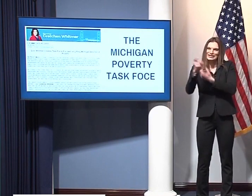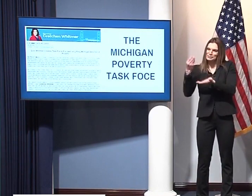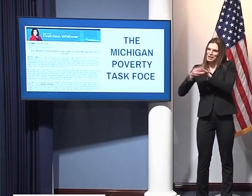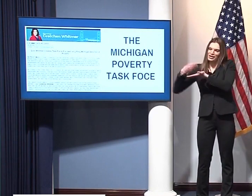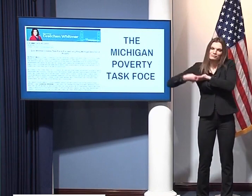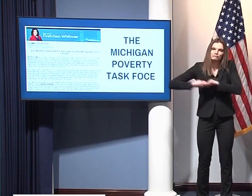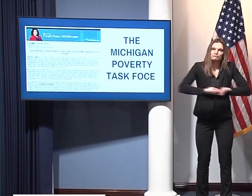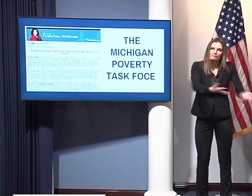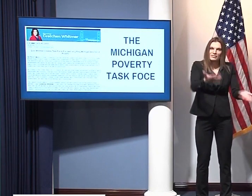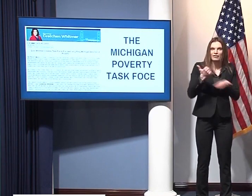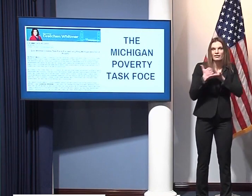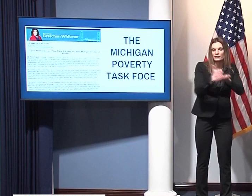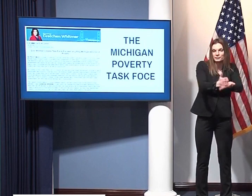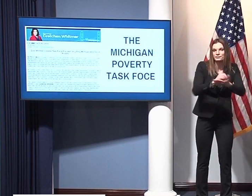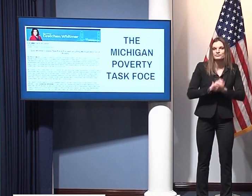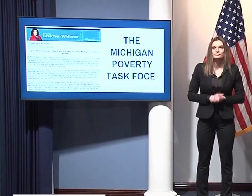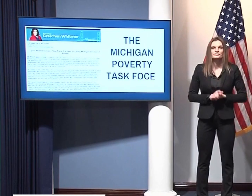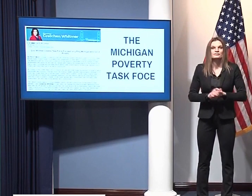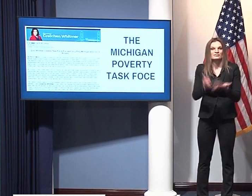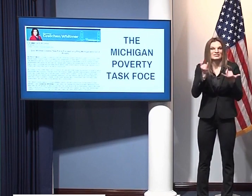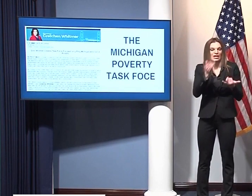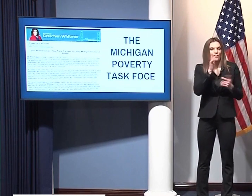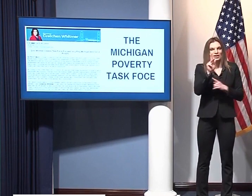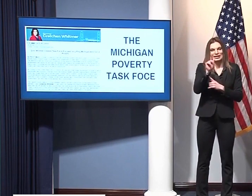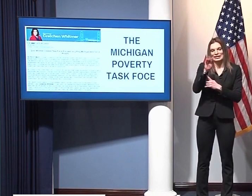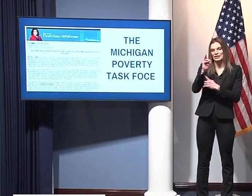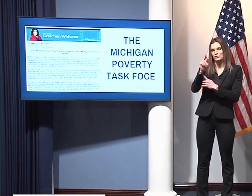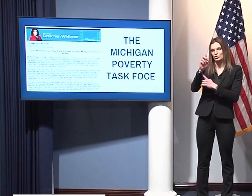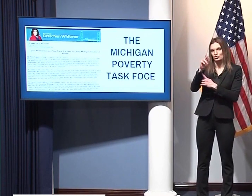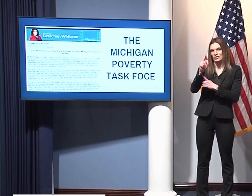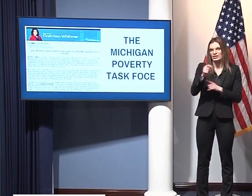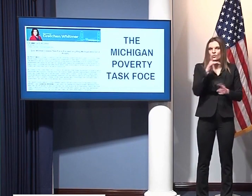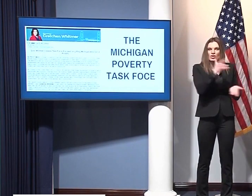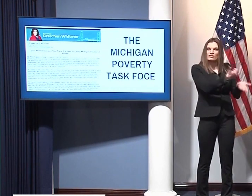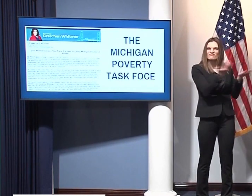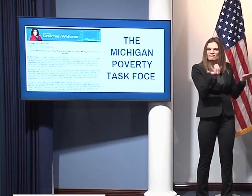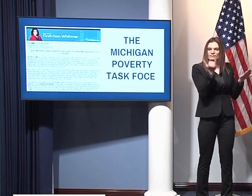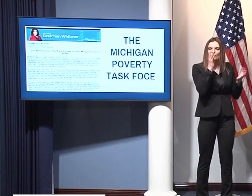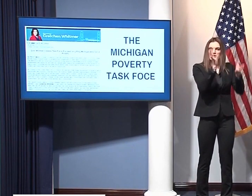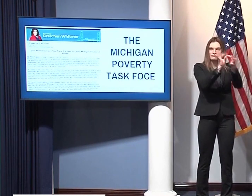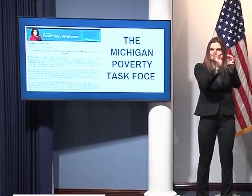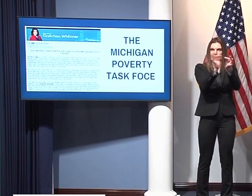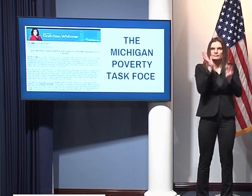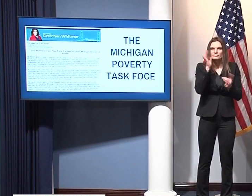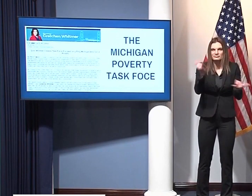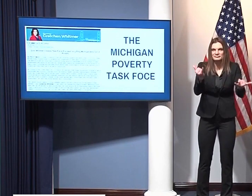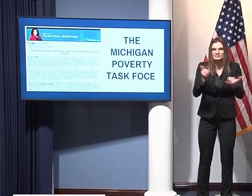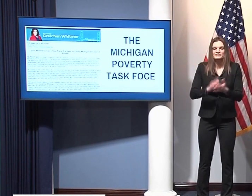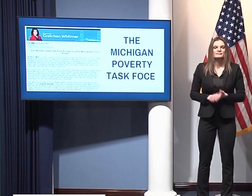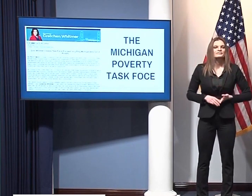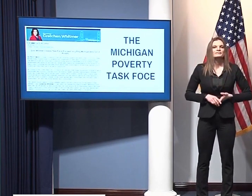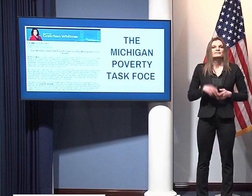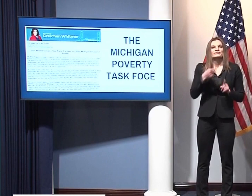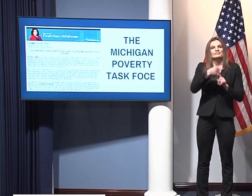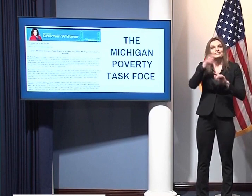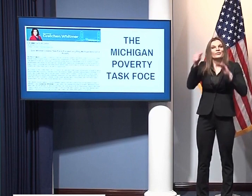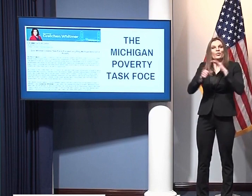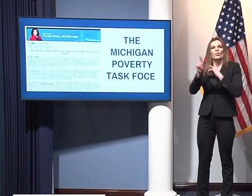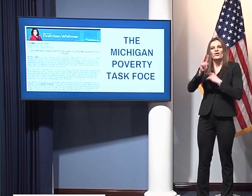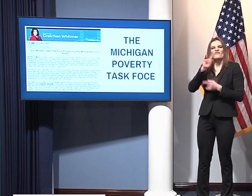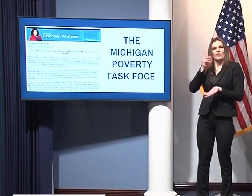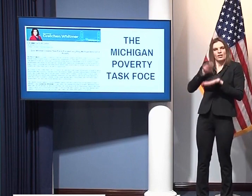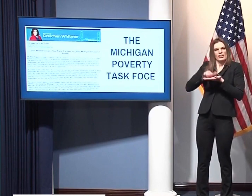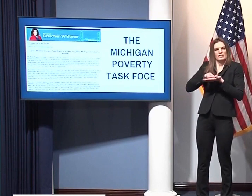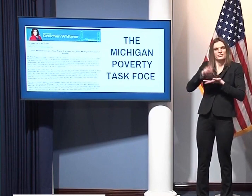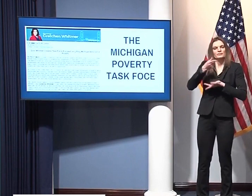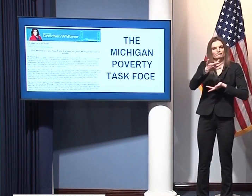task force's work from Kim Trent, the Deputy Director for Prosperity with the Michigan Labor and Economic Opportunity